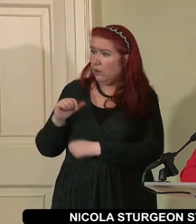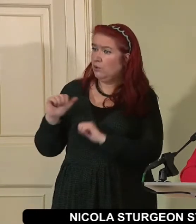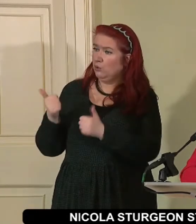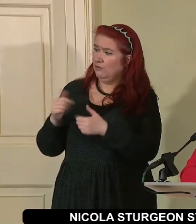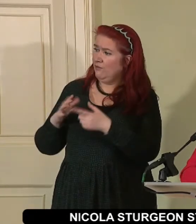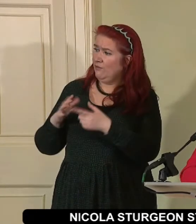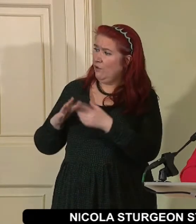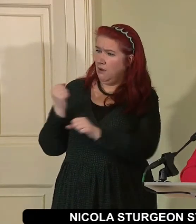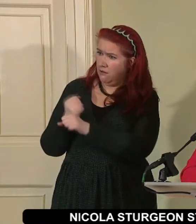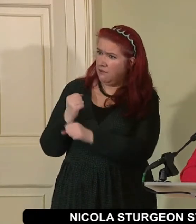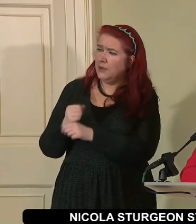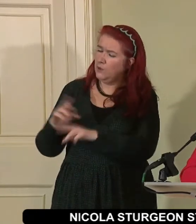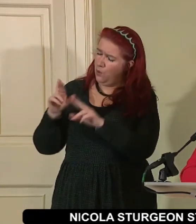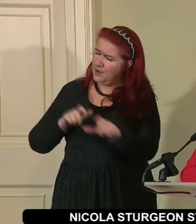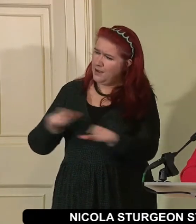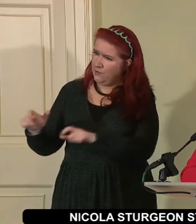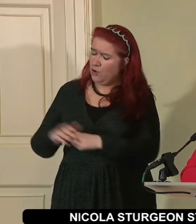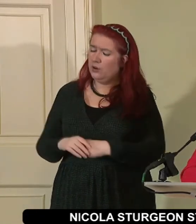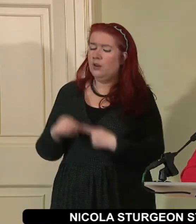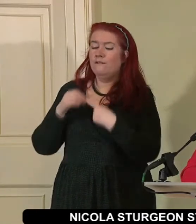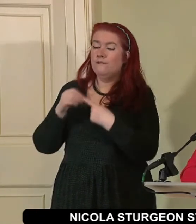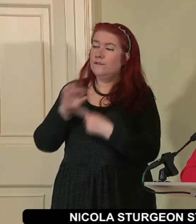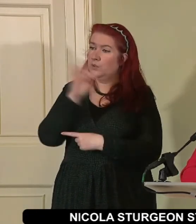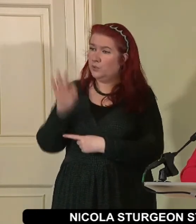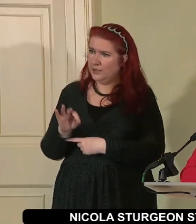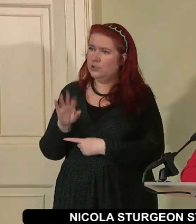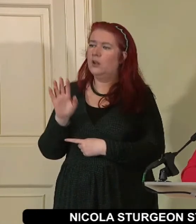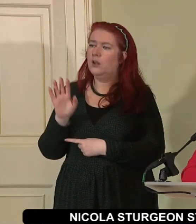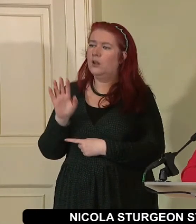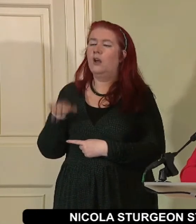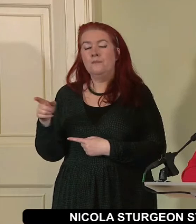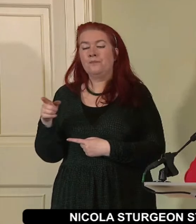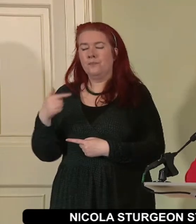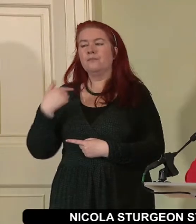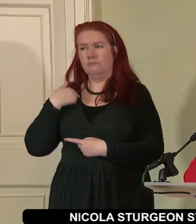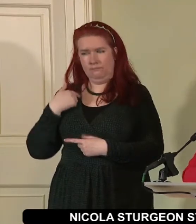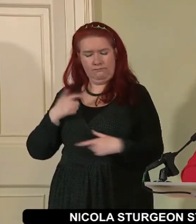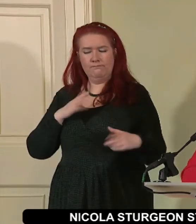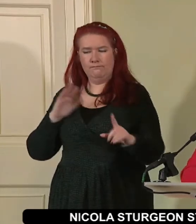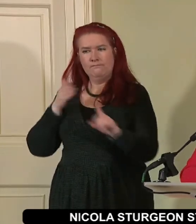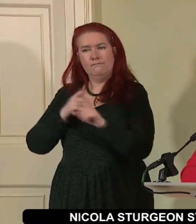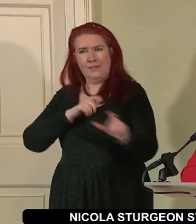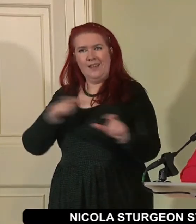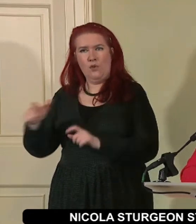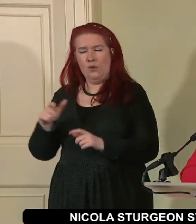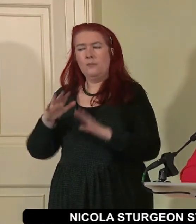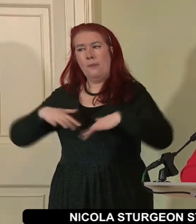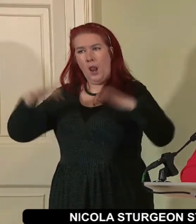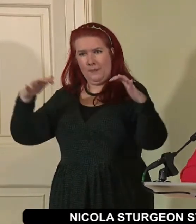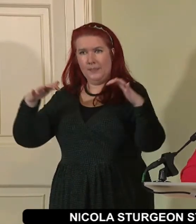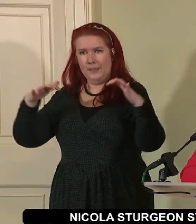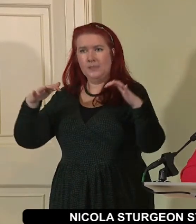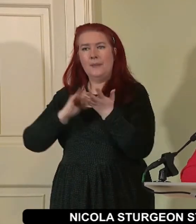that continue. Your first question, which I'm... I do intend to remain in Parliament.